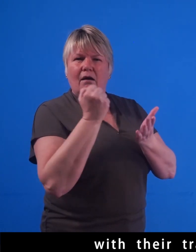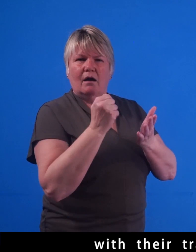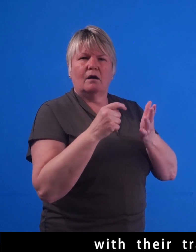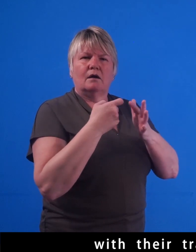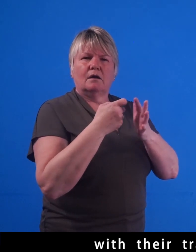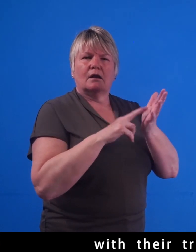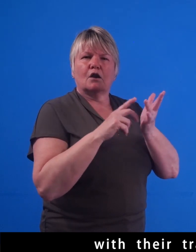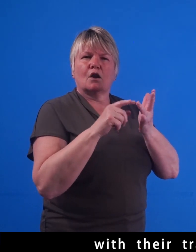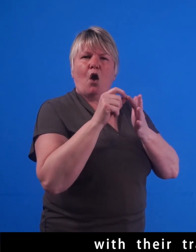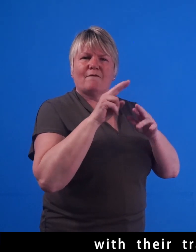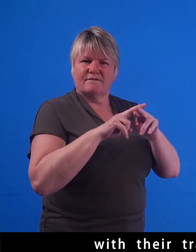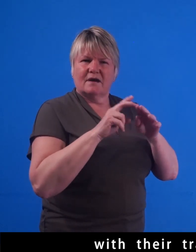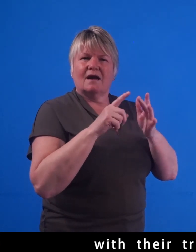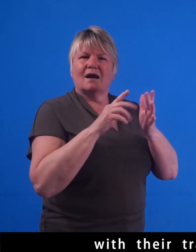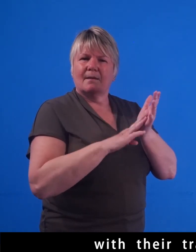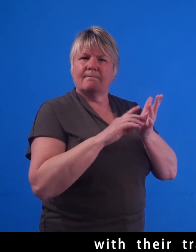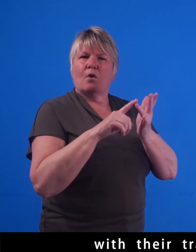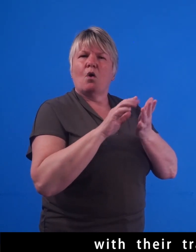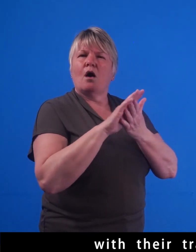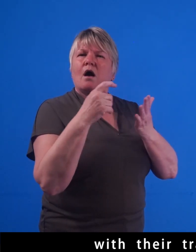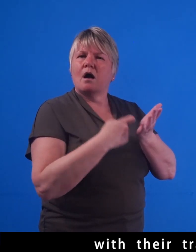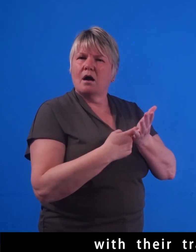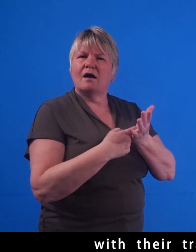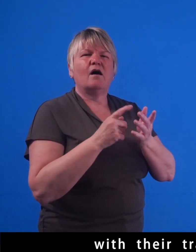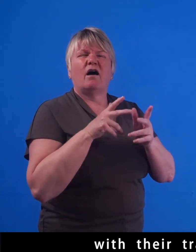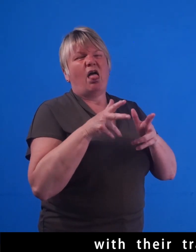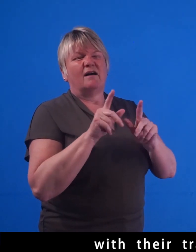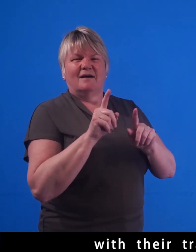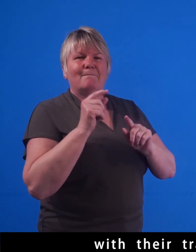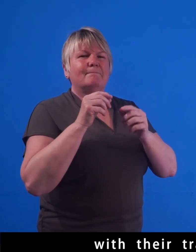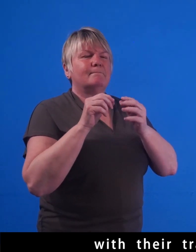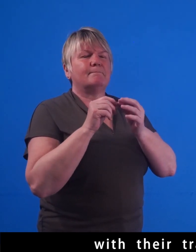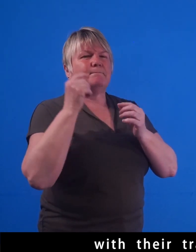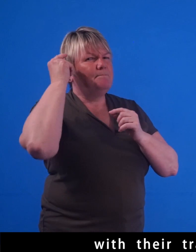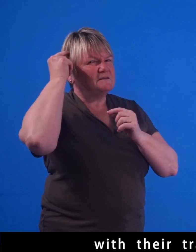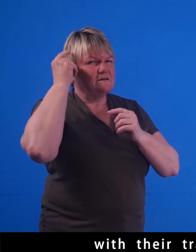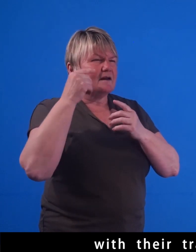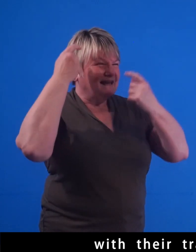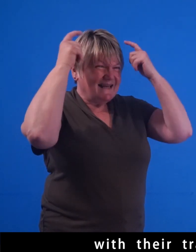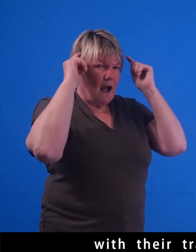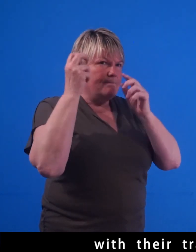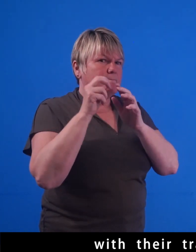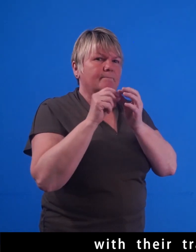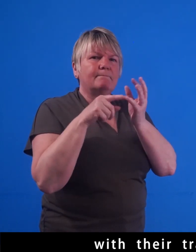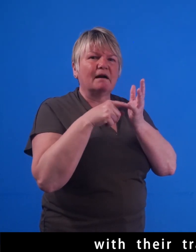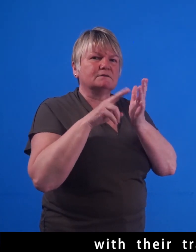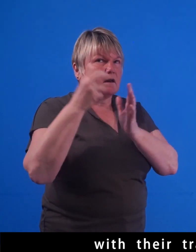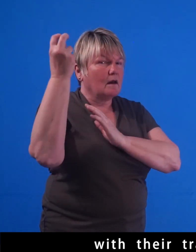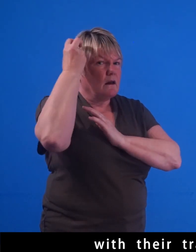with their trademark Knopf im Ohr, or button in ear.